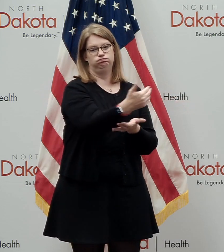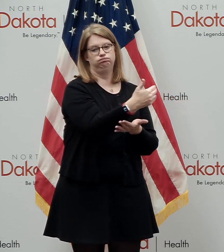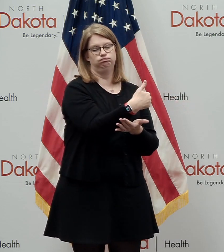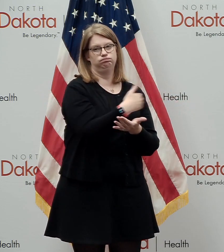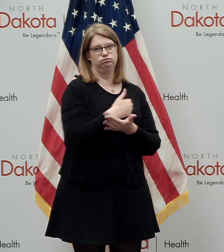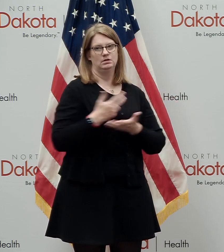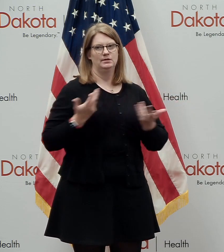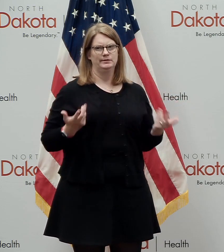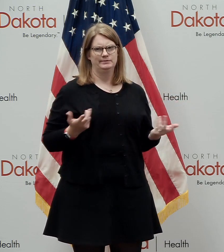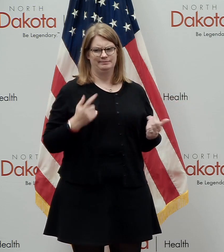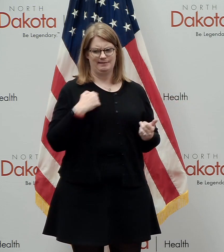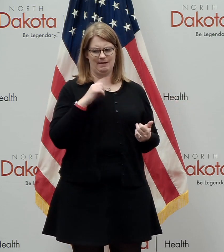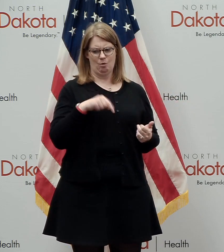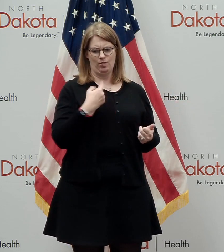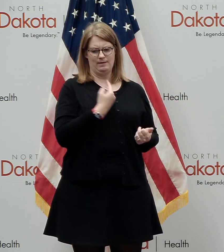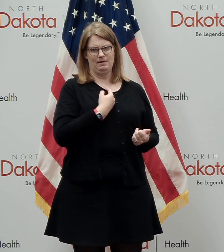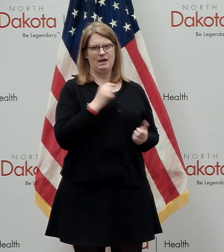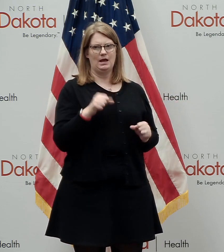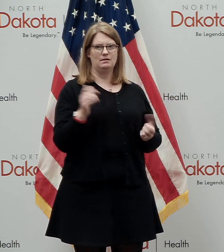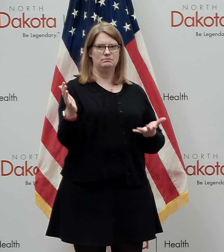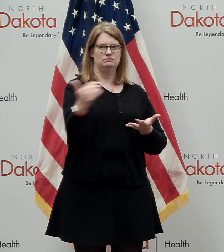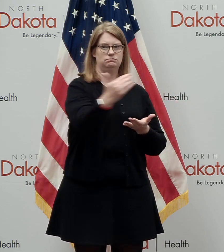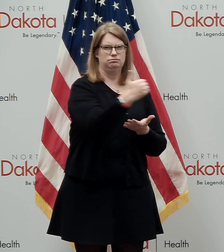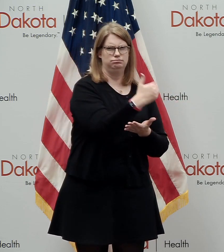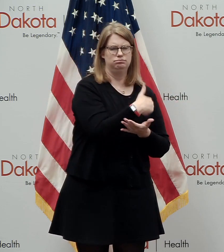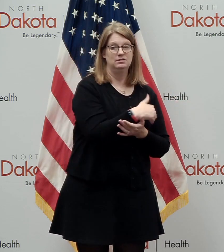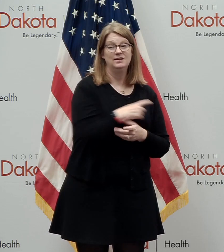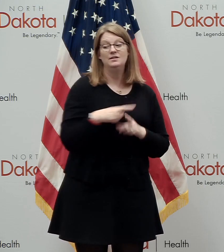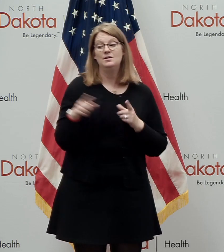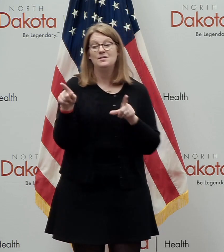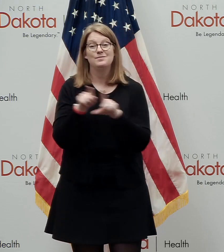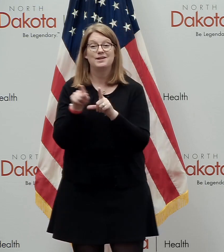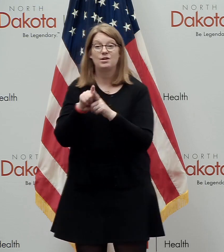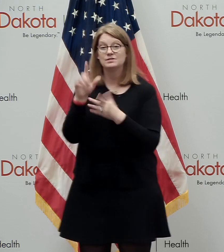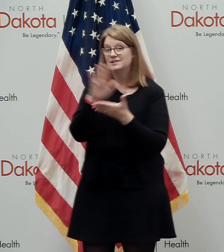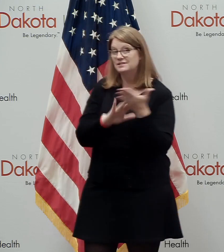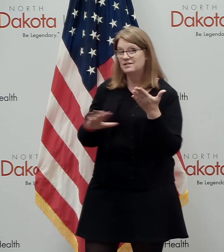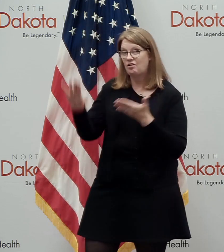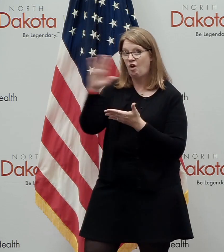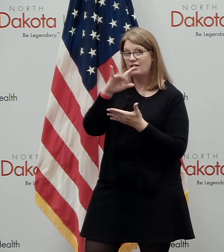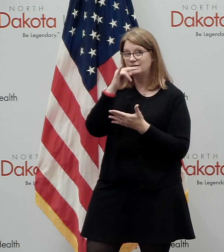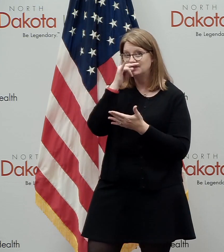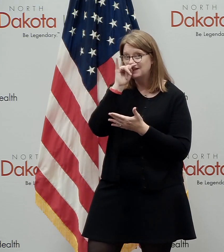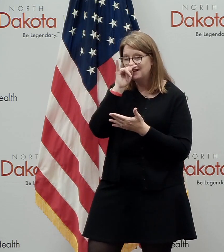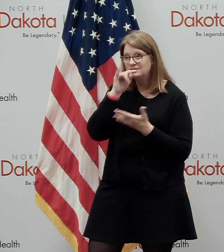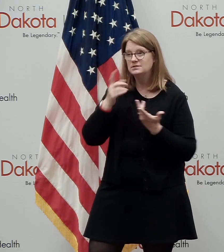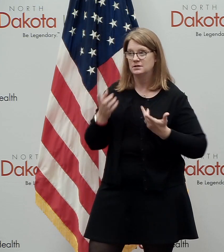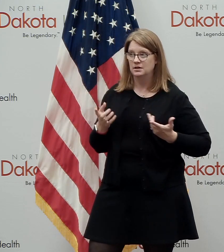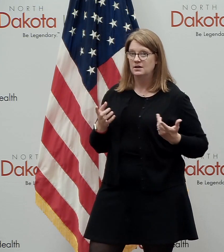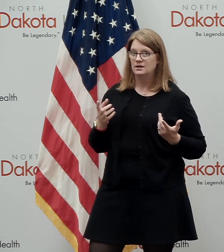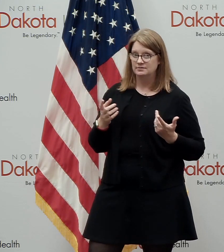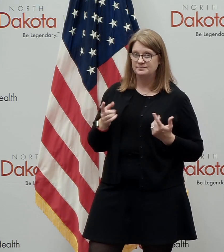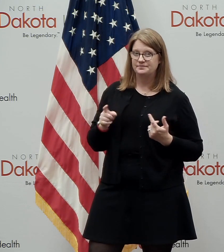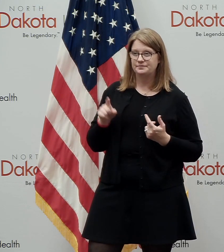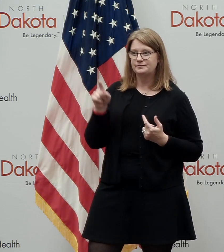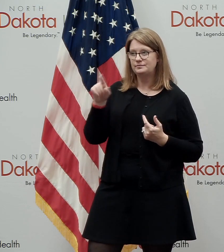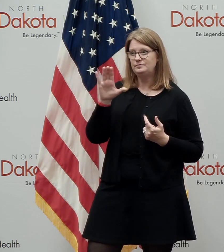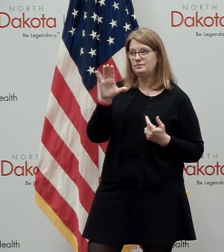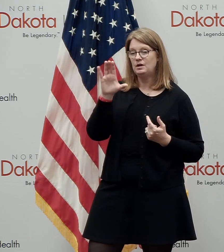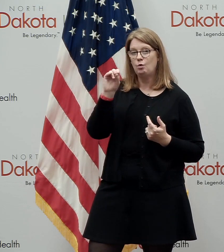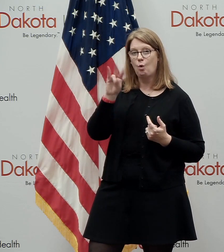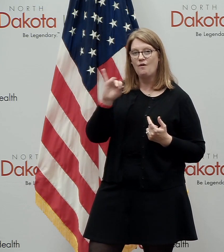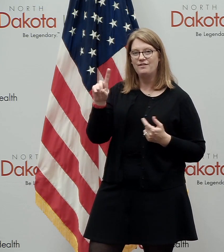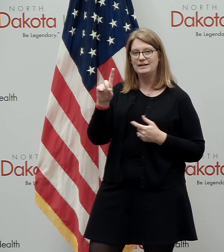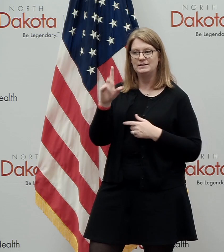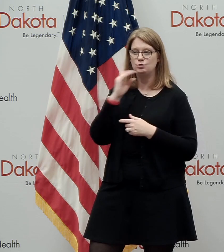hey, I'm not around anybody. But you could also have college kids. Again, we're trying to get college kids into the either COVID dorms or